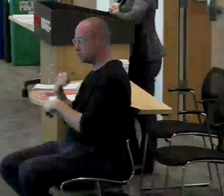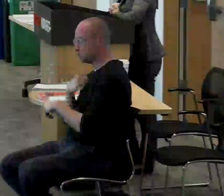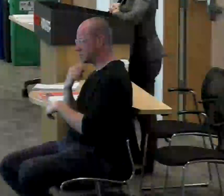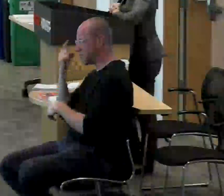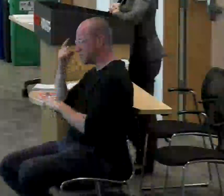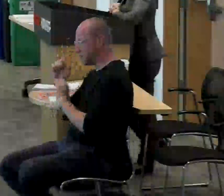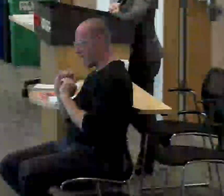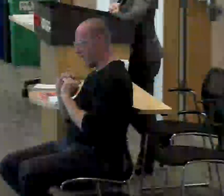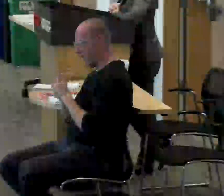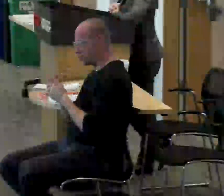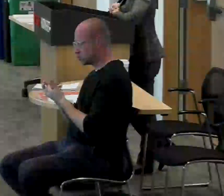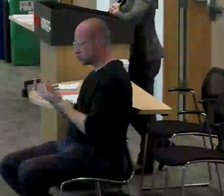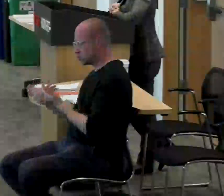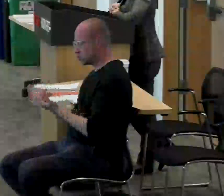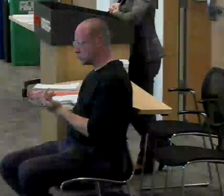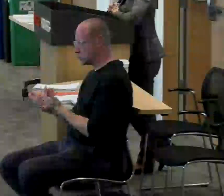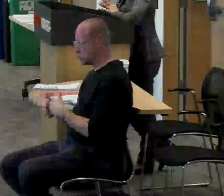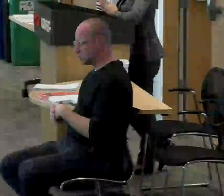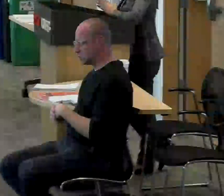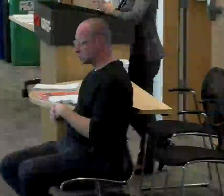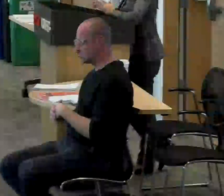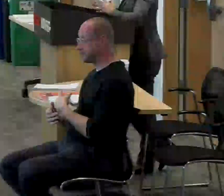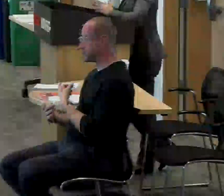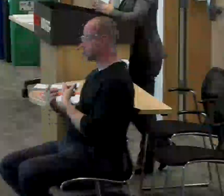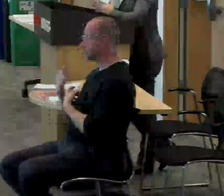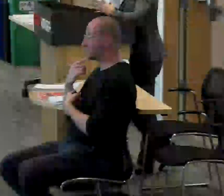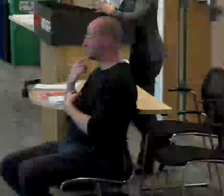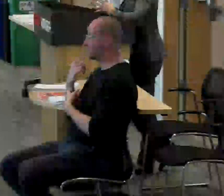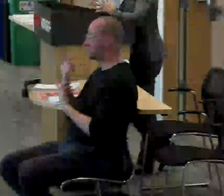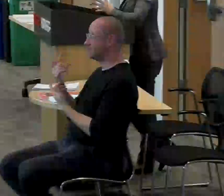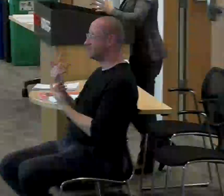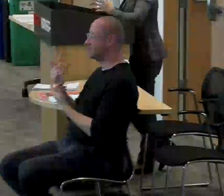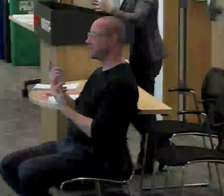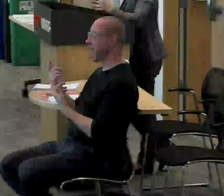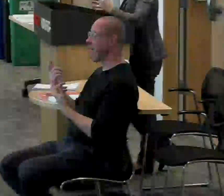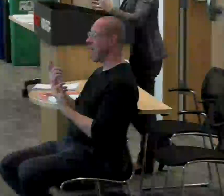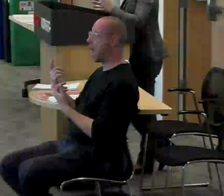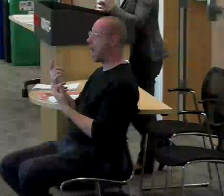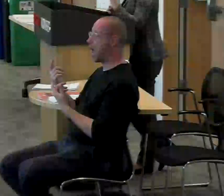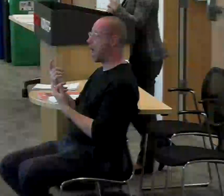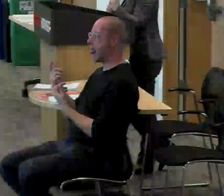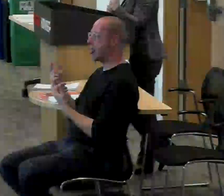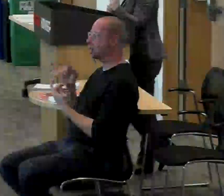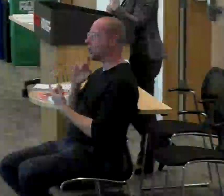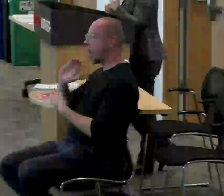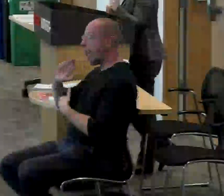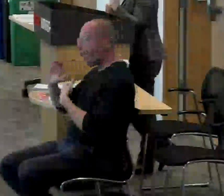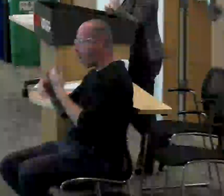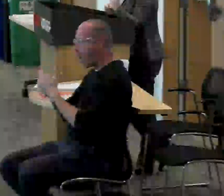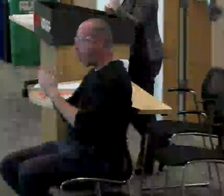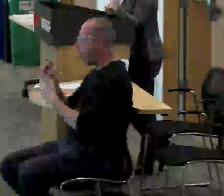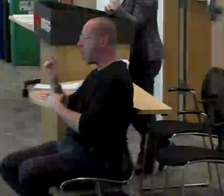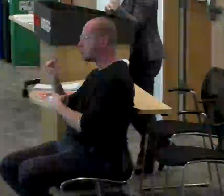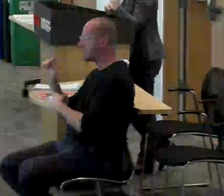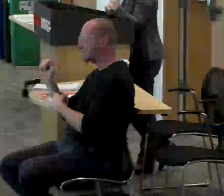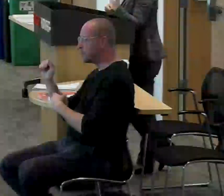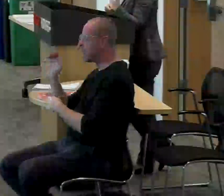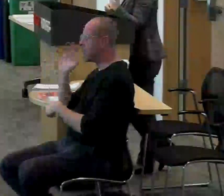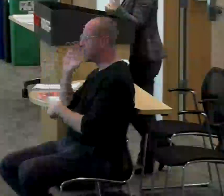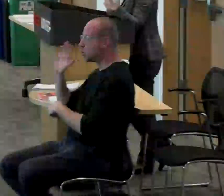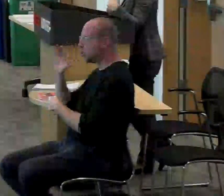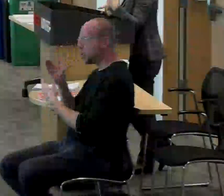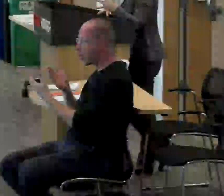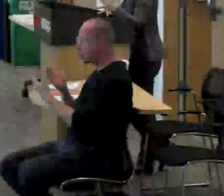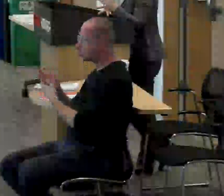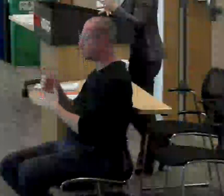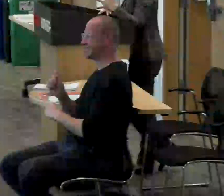Yeah, I mean, I don't know of any disability that wouldn't make it through a self-certified process with a